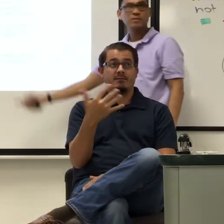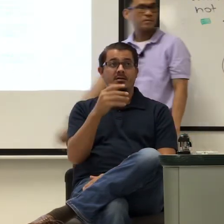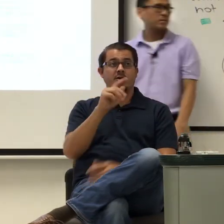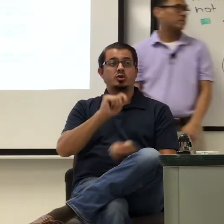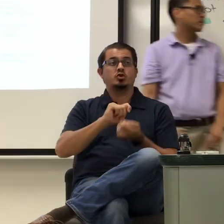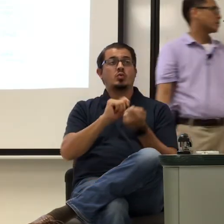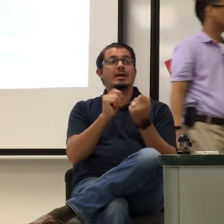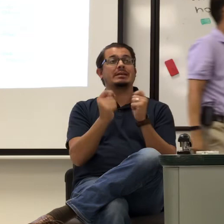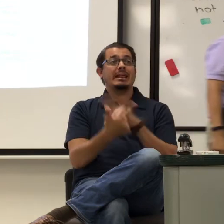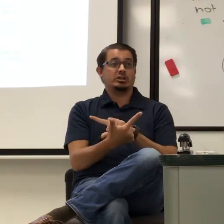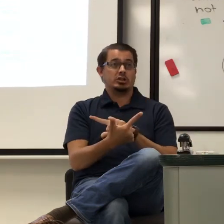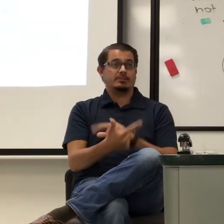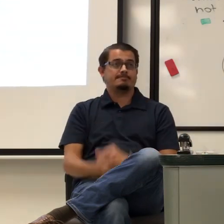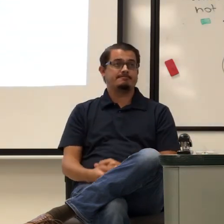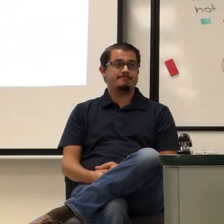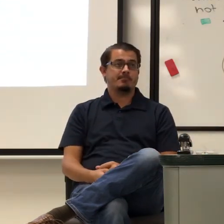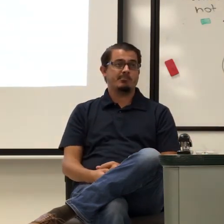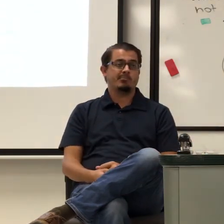translation.